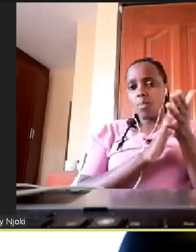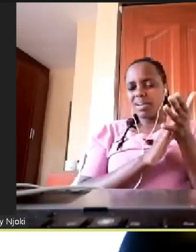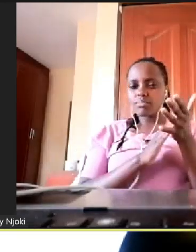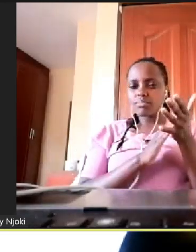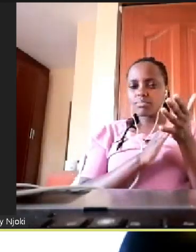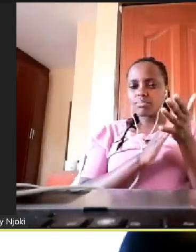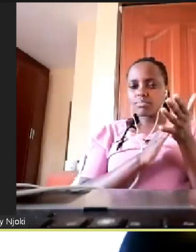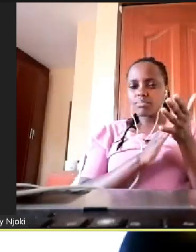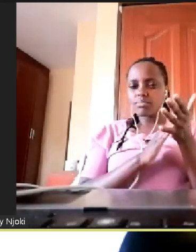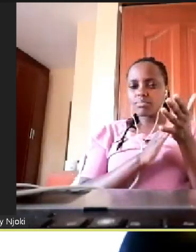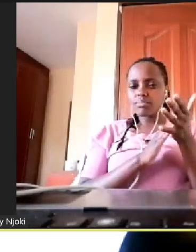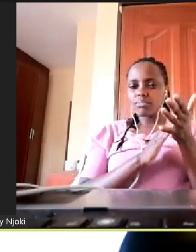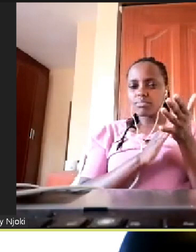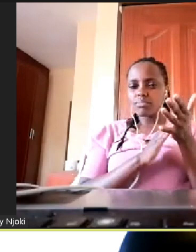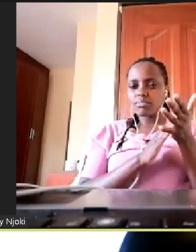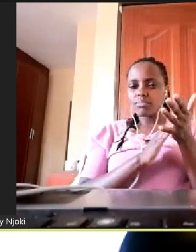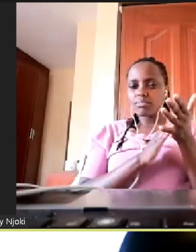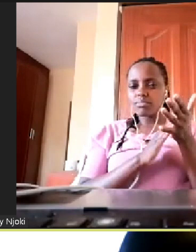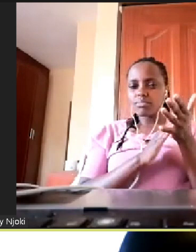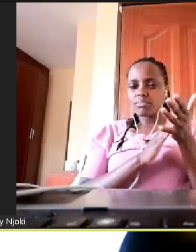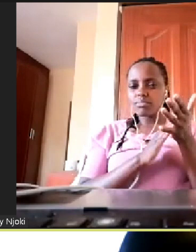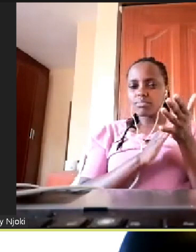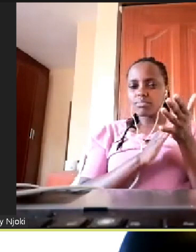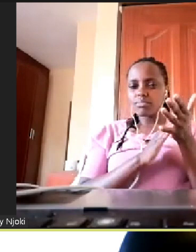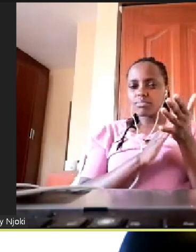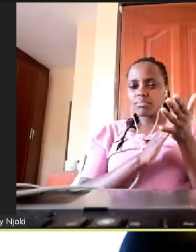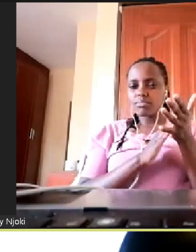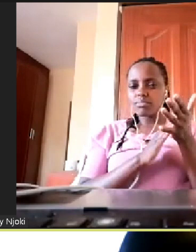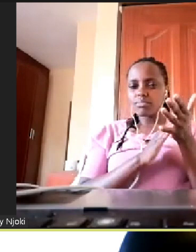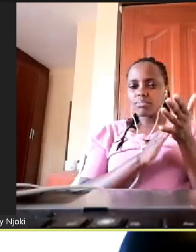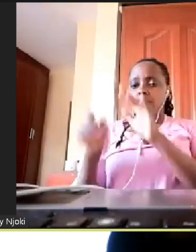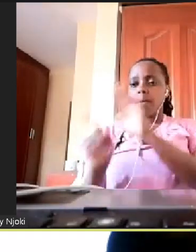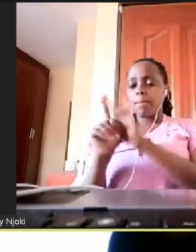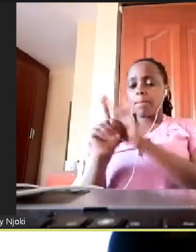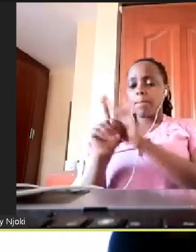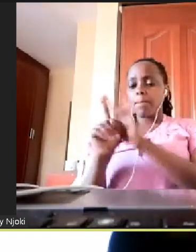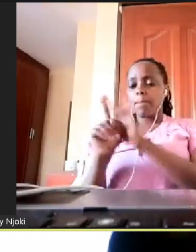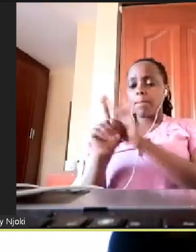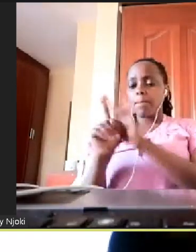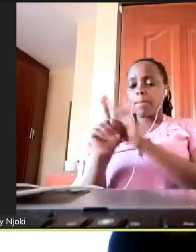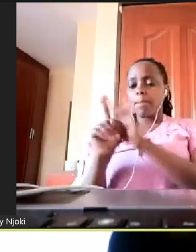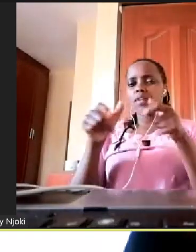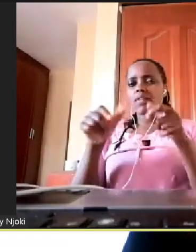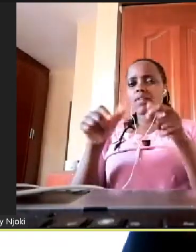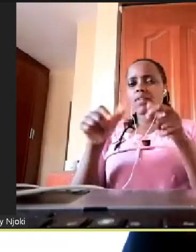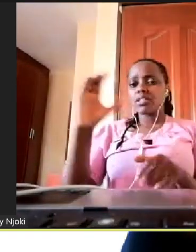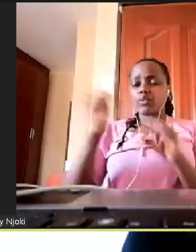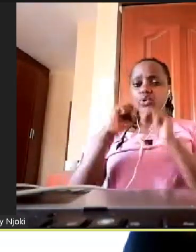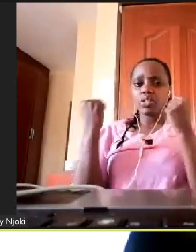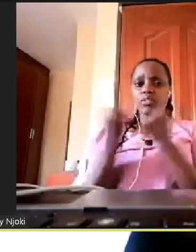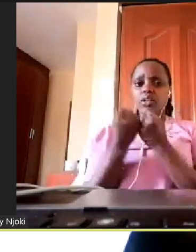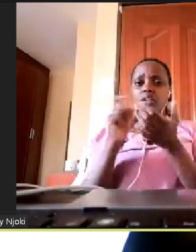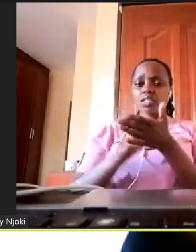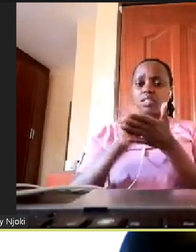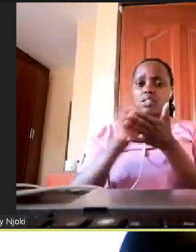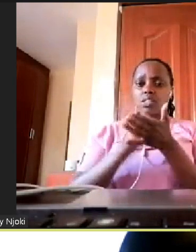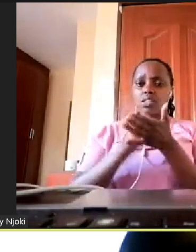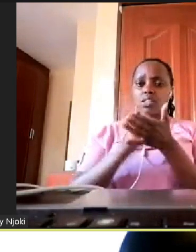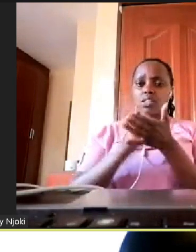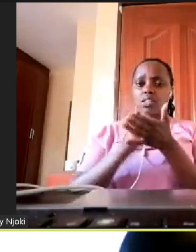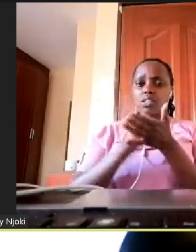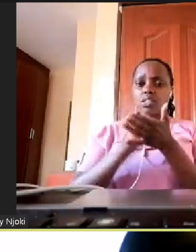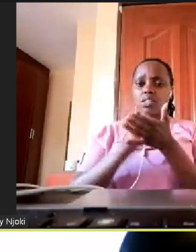mobilized organizations, and we even raised it with the media that a civil society is writing such a report.